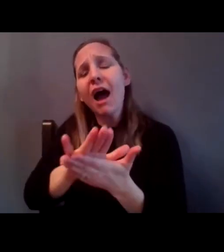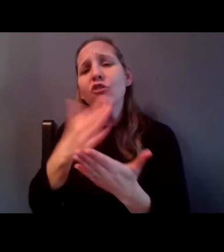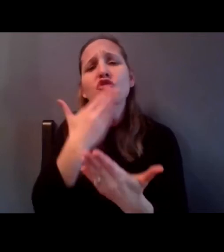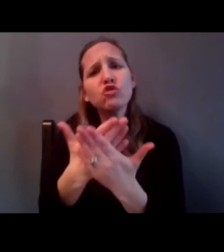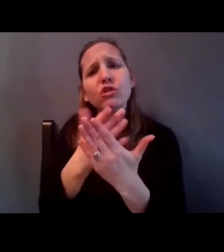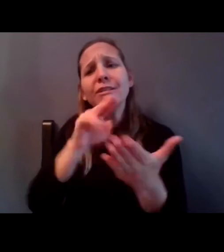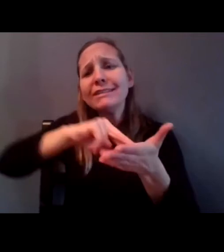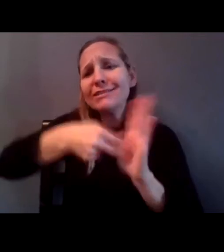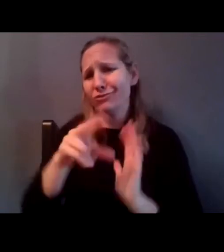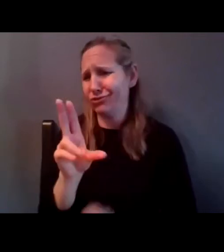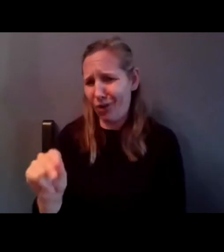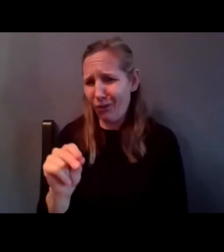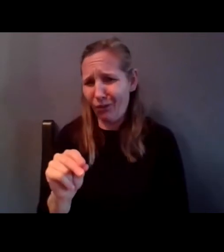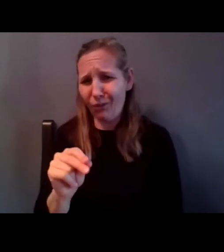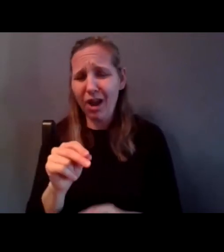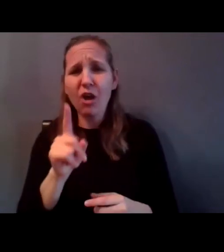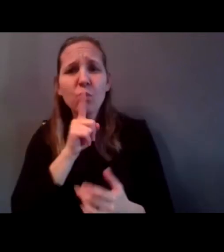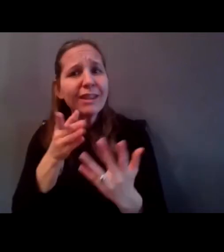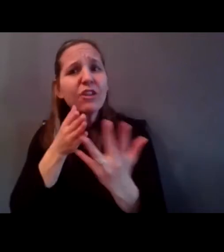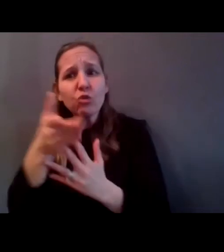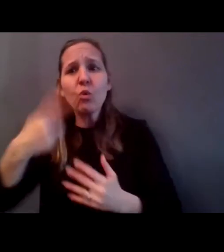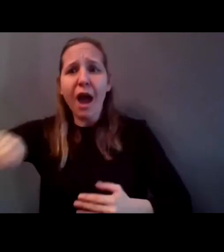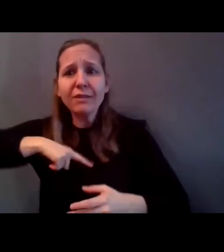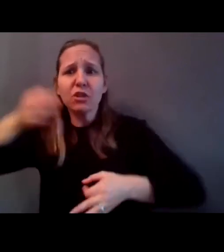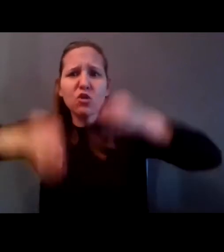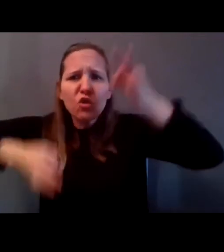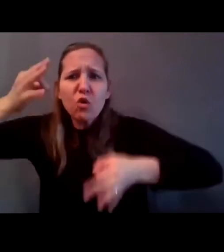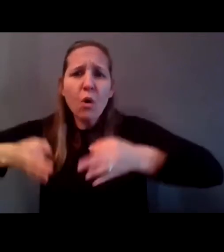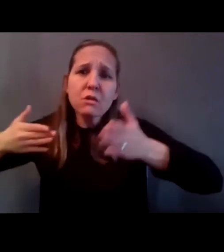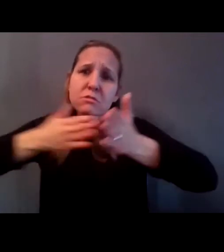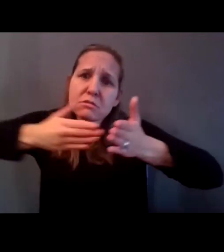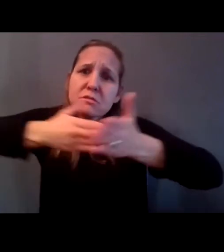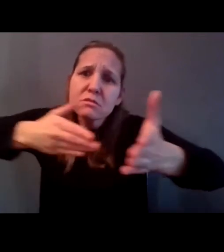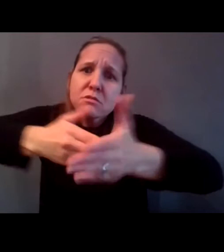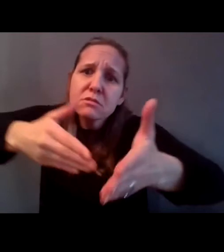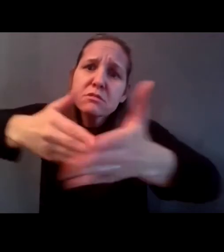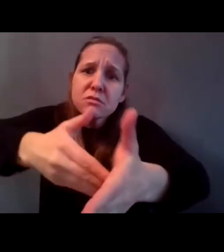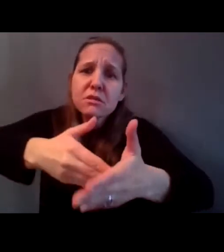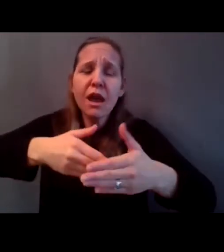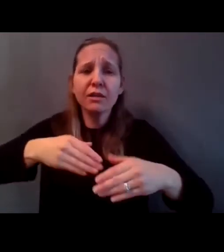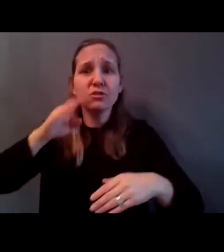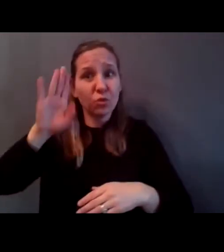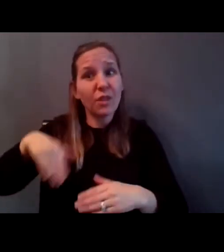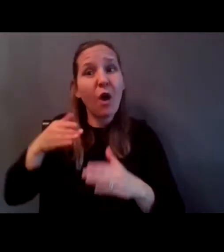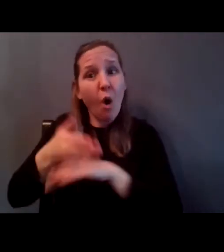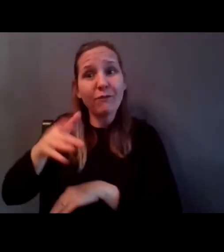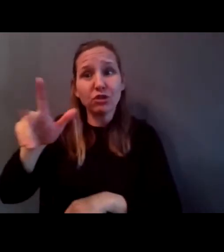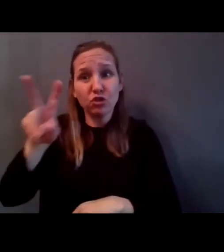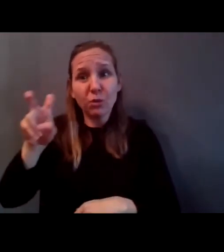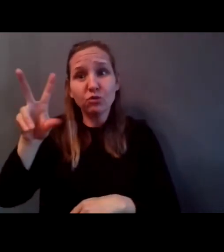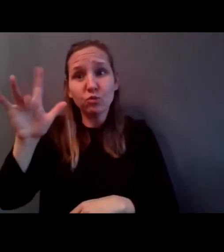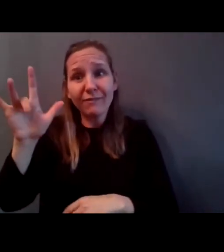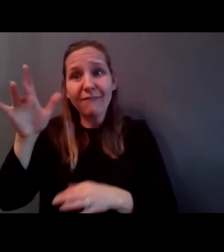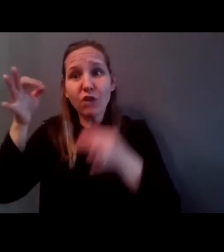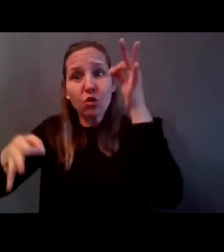been largely through court cases, through litigation, with well over 225 court cases at the Supreme Court of Canada